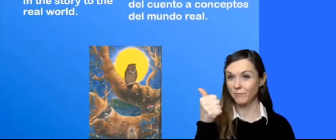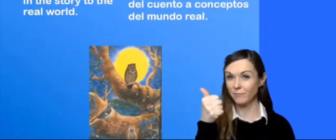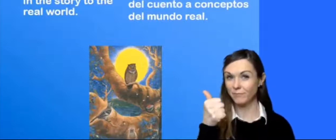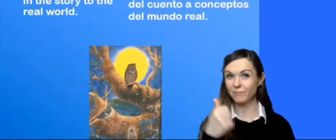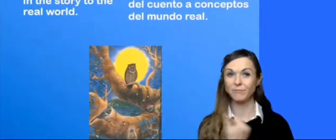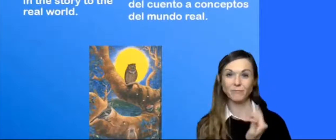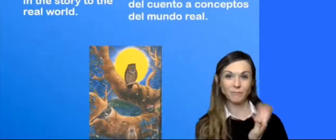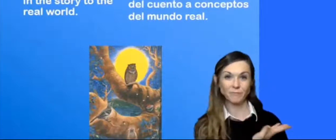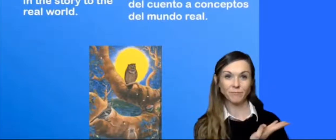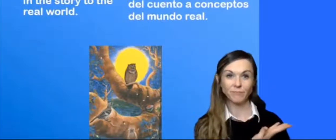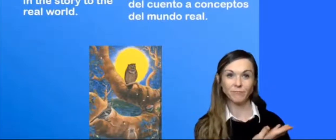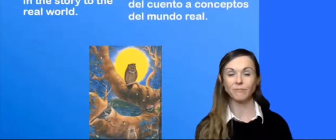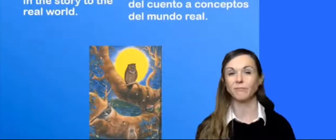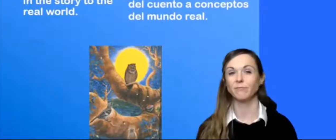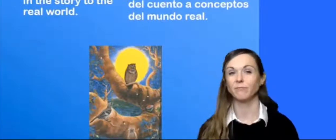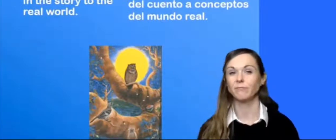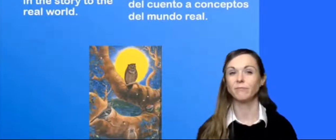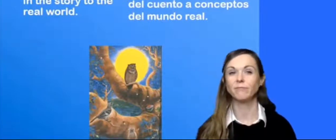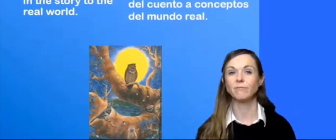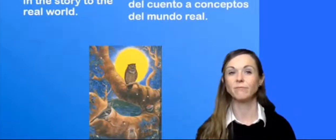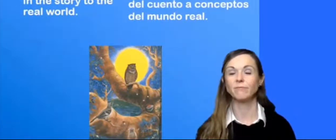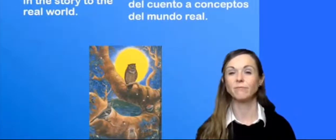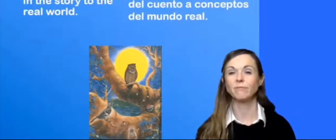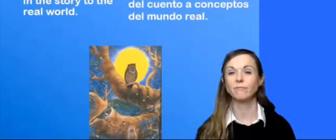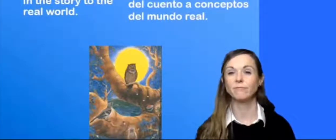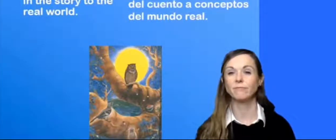Real-world experiences with the book.